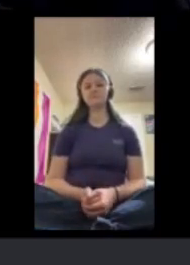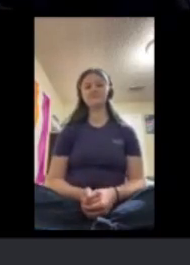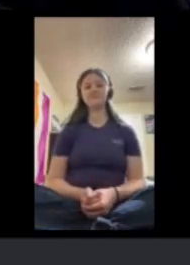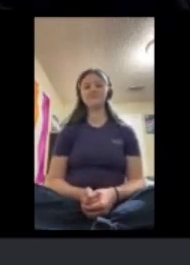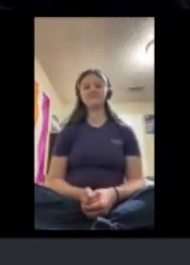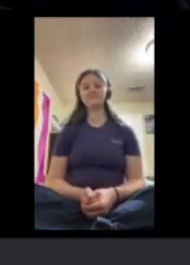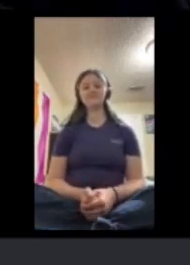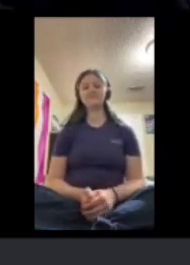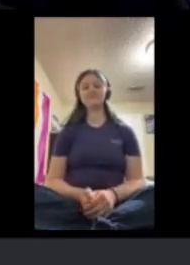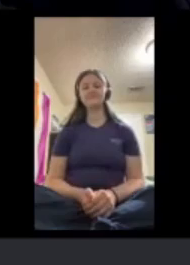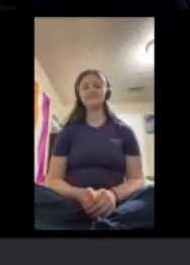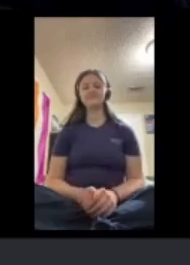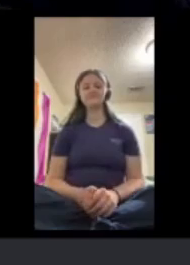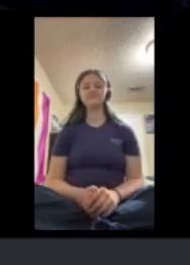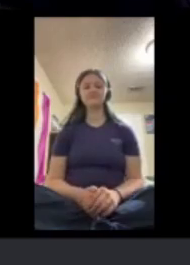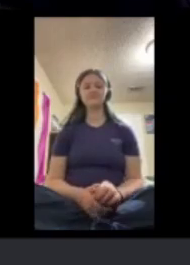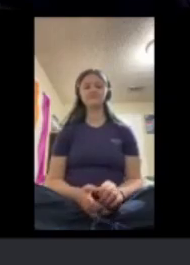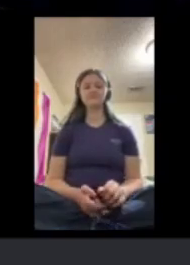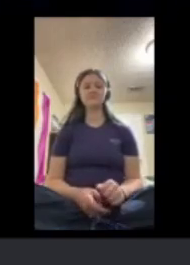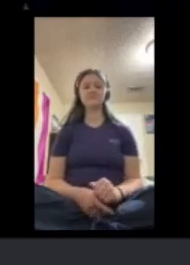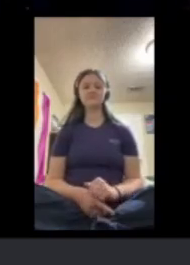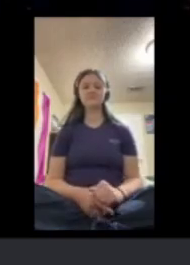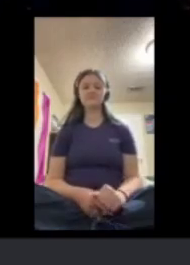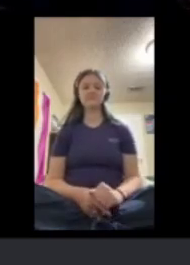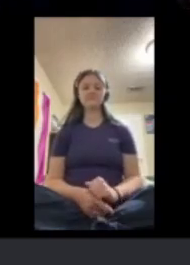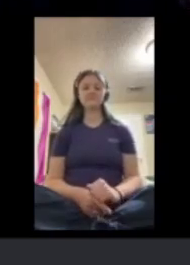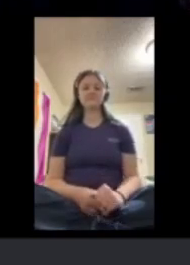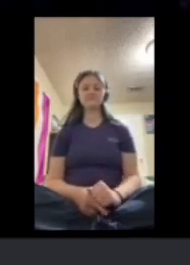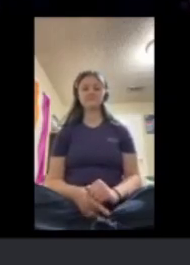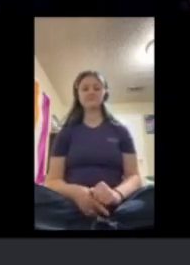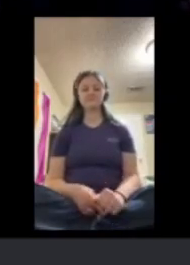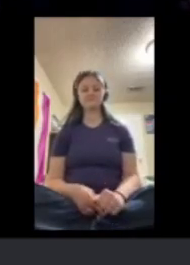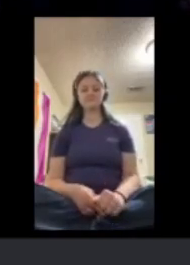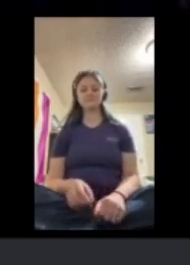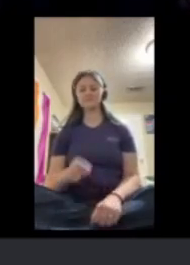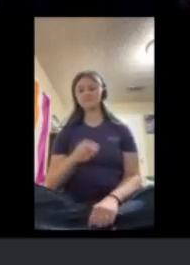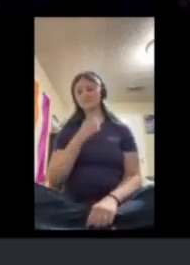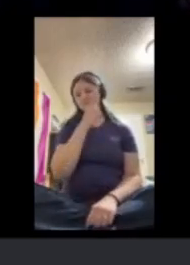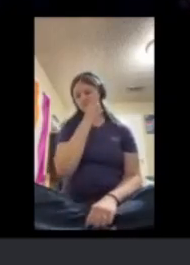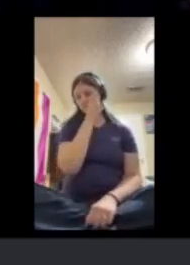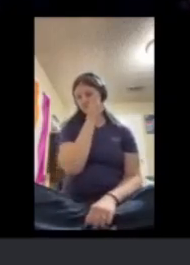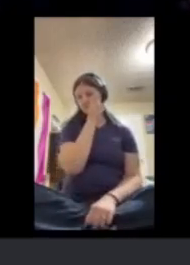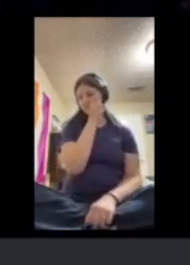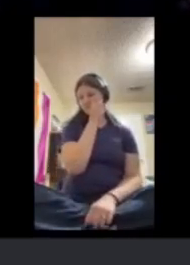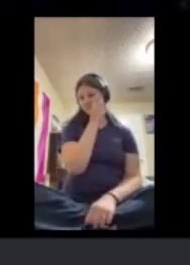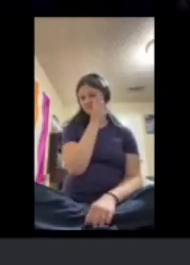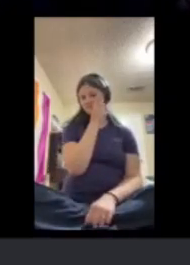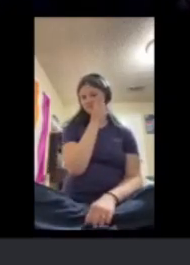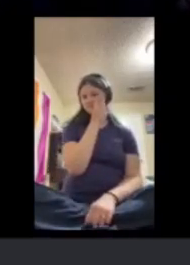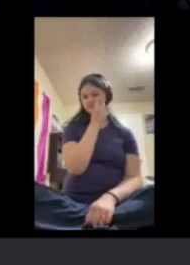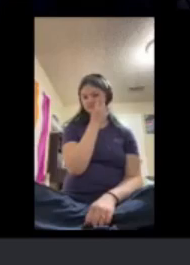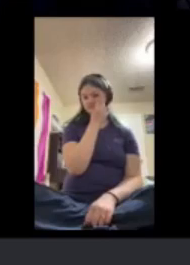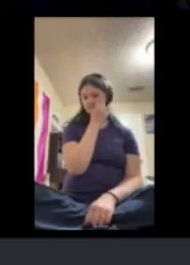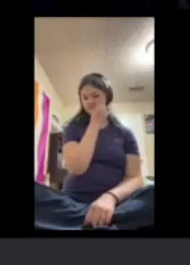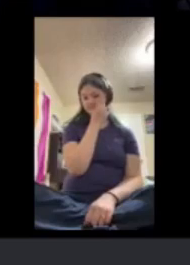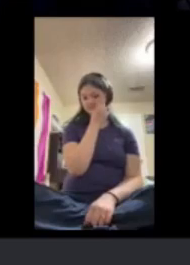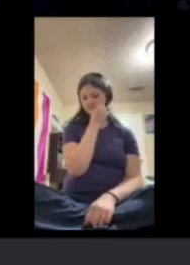But it was strange because I didn't know the exact rules I guess I should